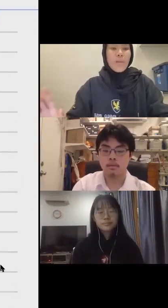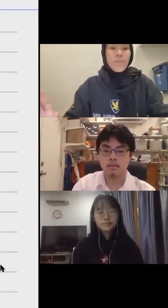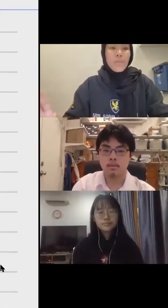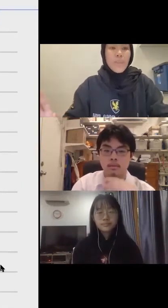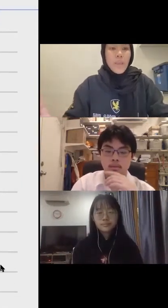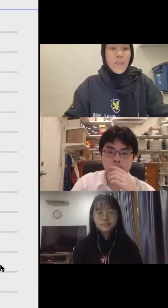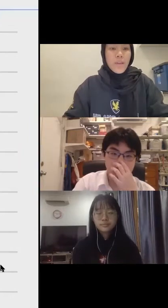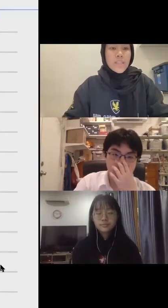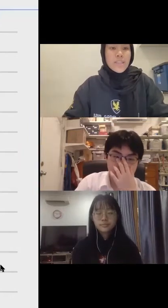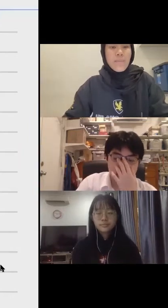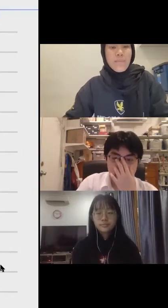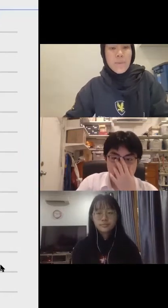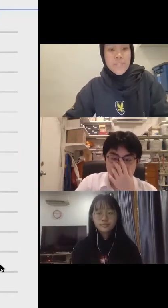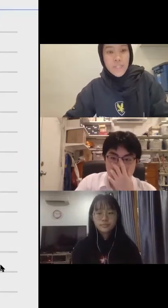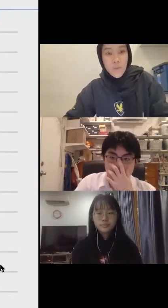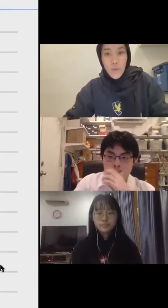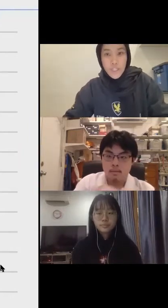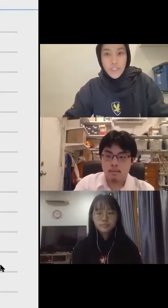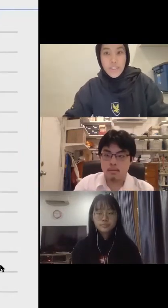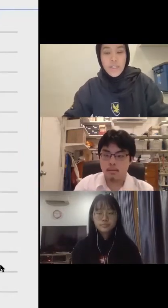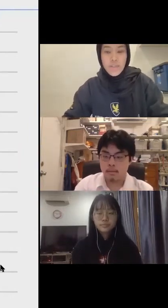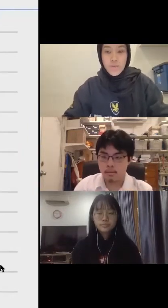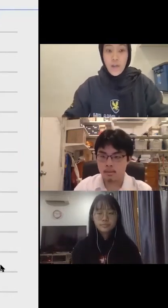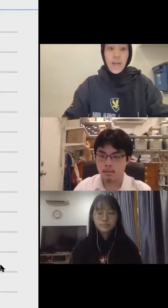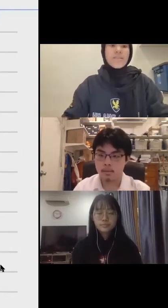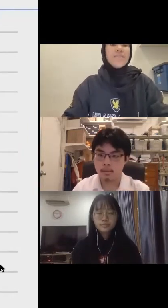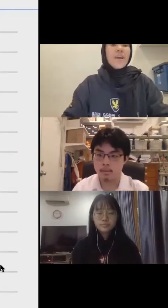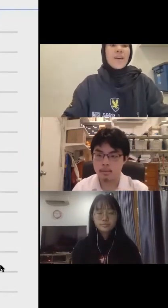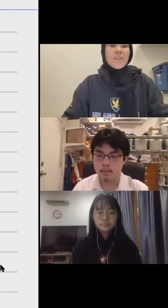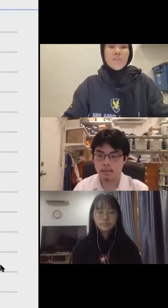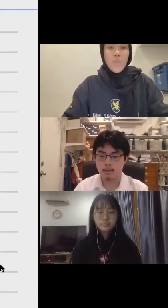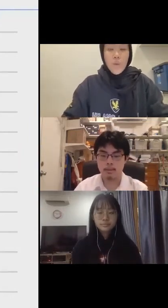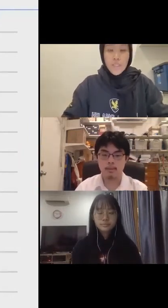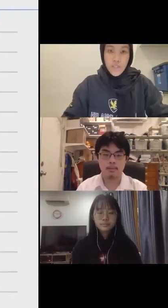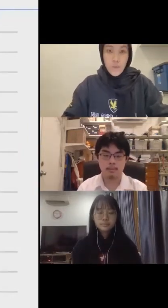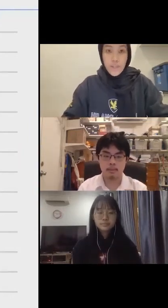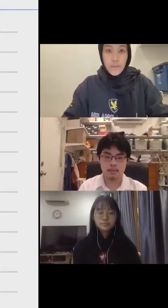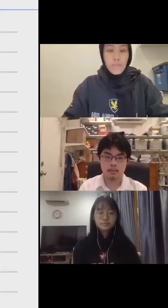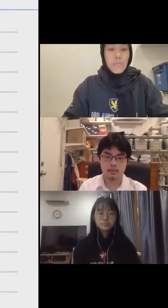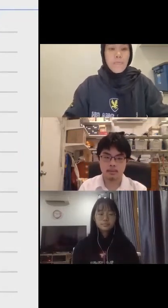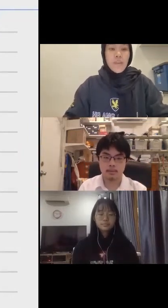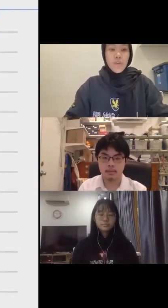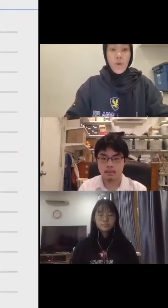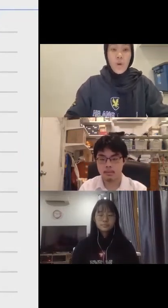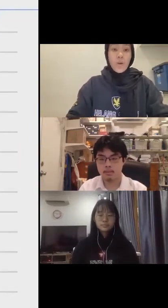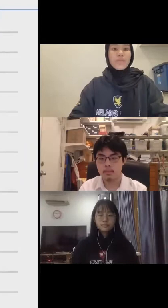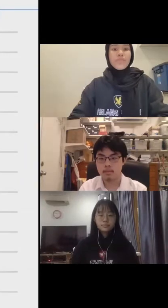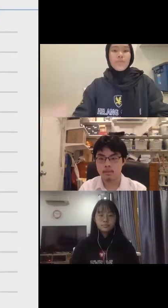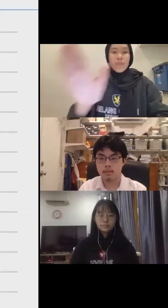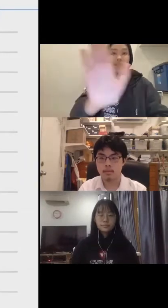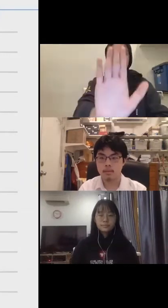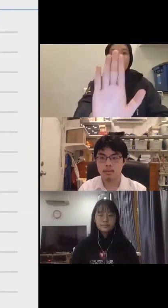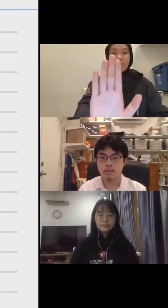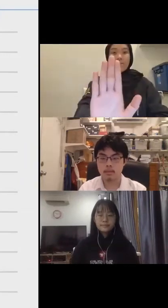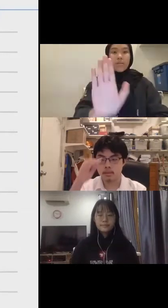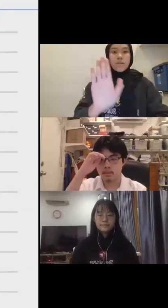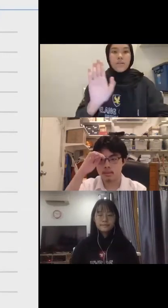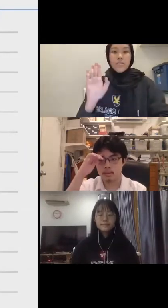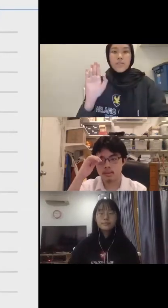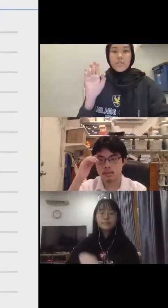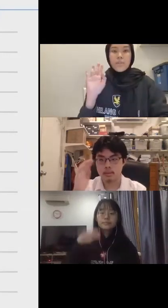So there are some basic questions to ask. So what's your name? Your is like